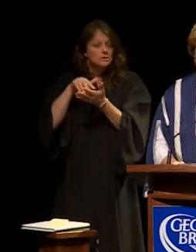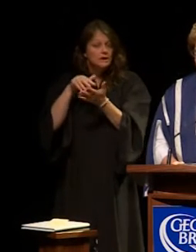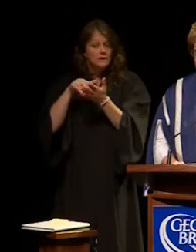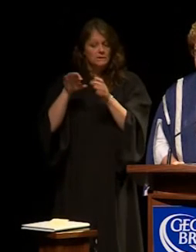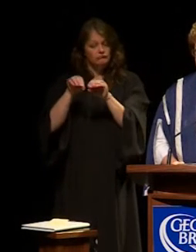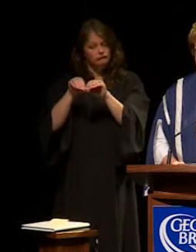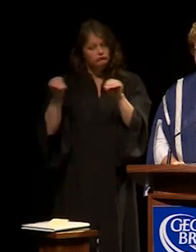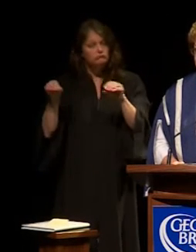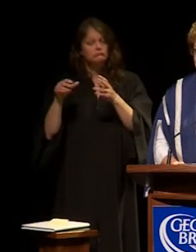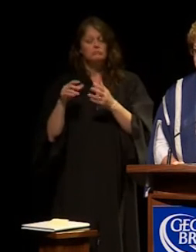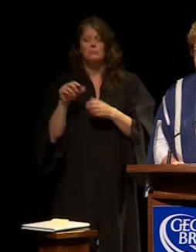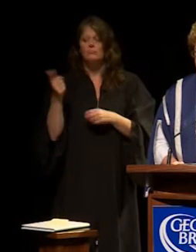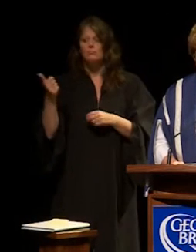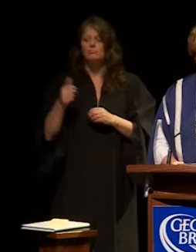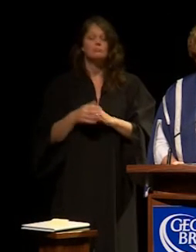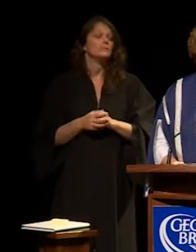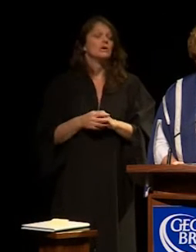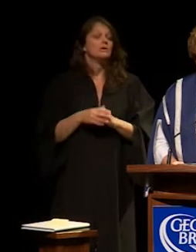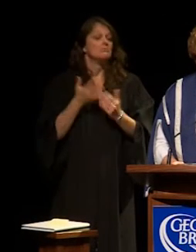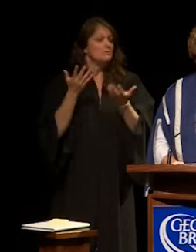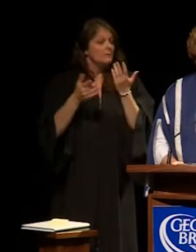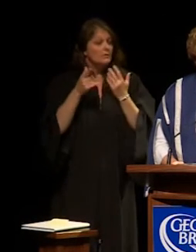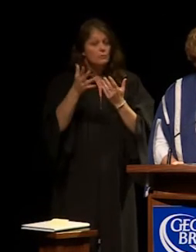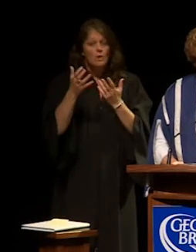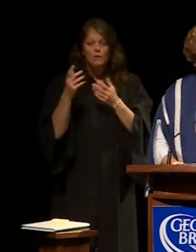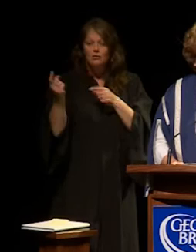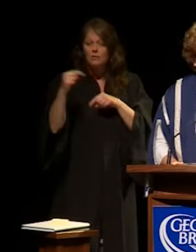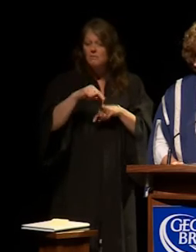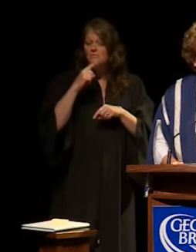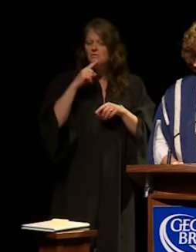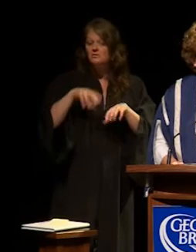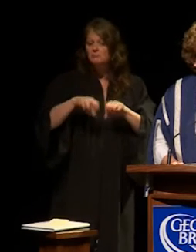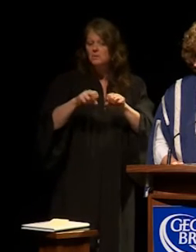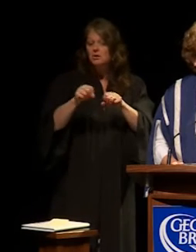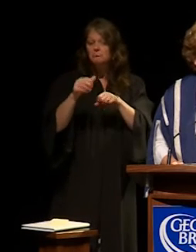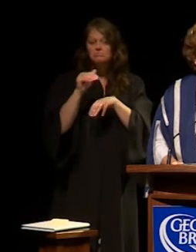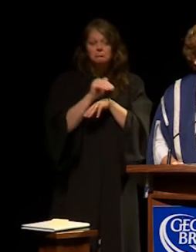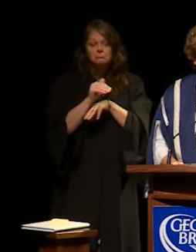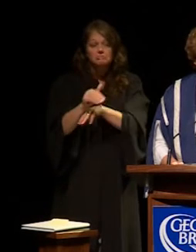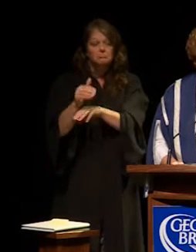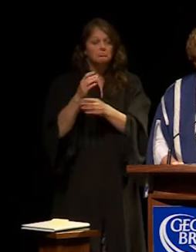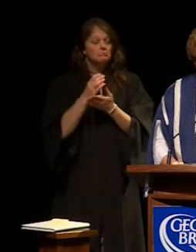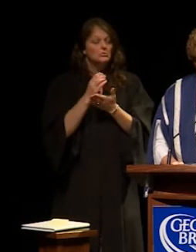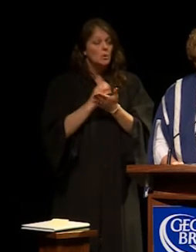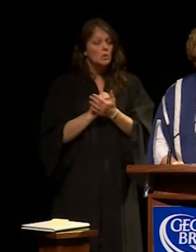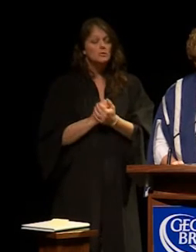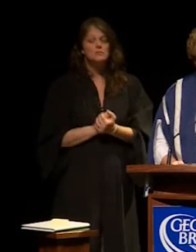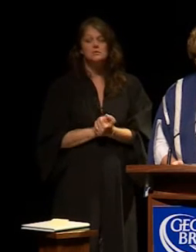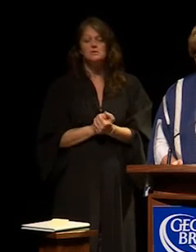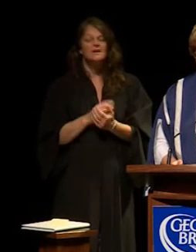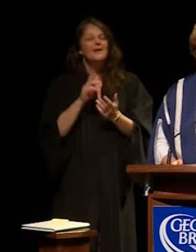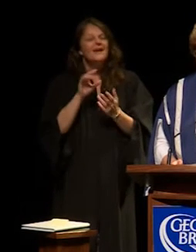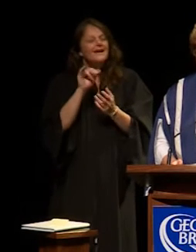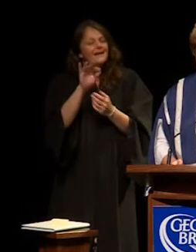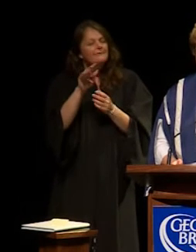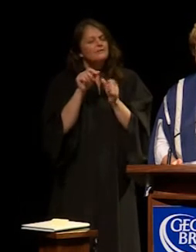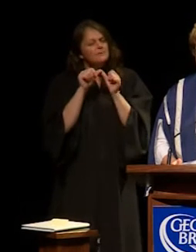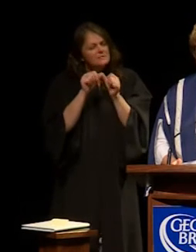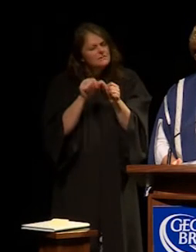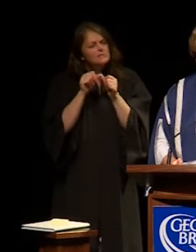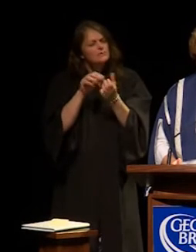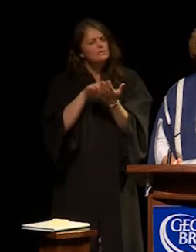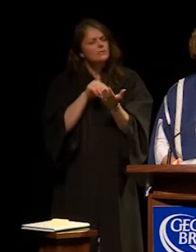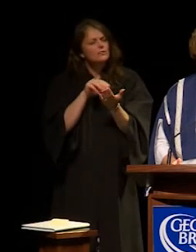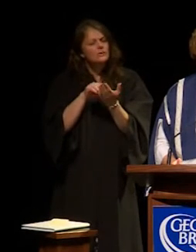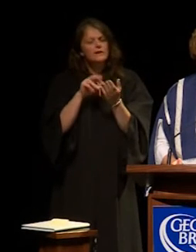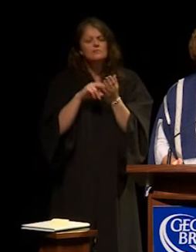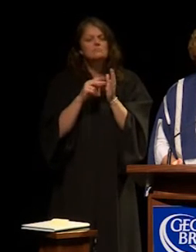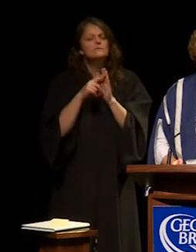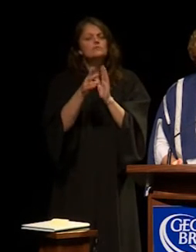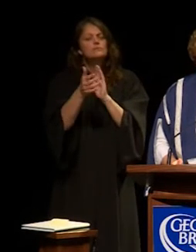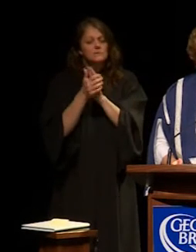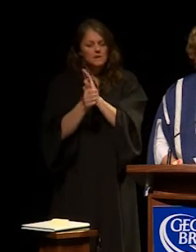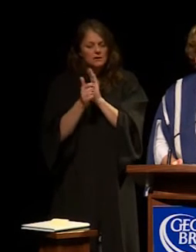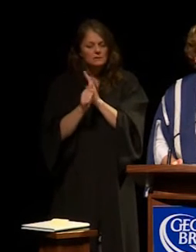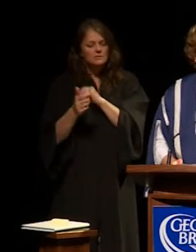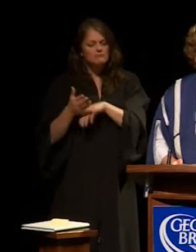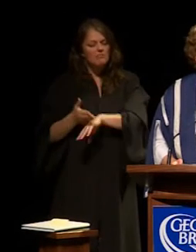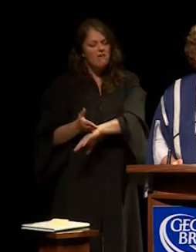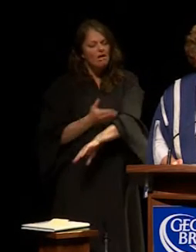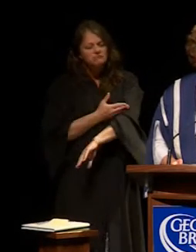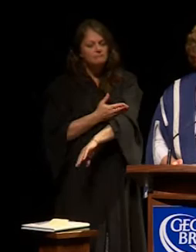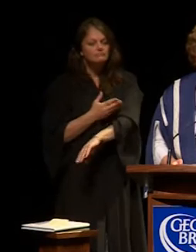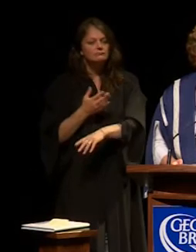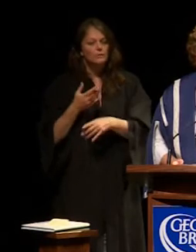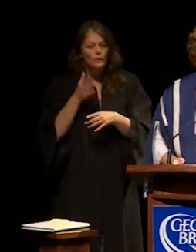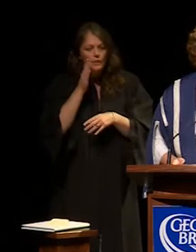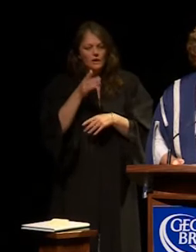knowledge through continuing education. Lifelong learning will help you keep your skills sharp and your mind engaged. Our doors